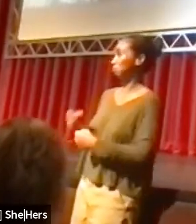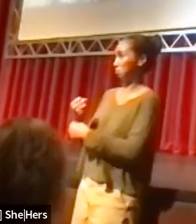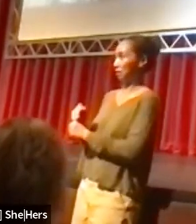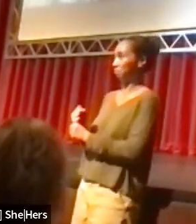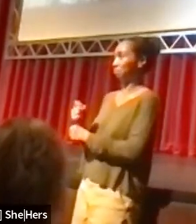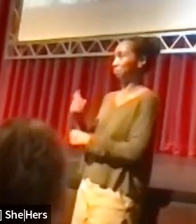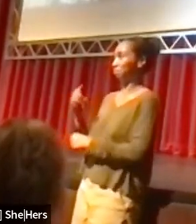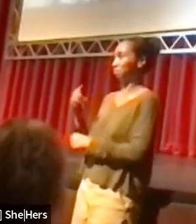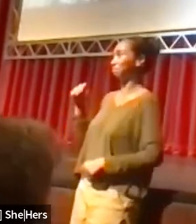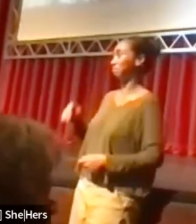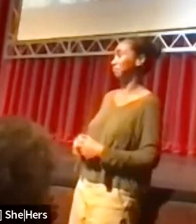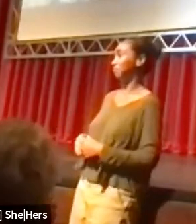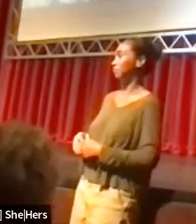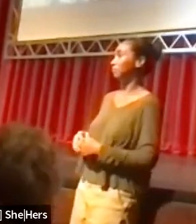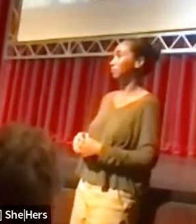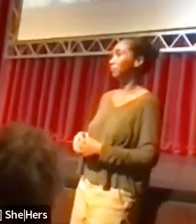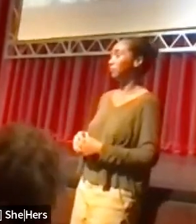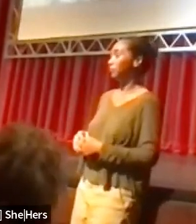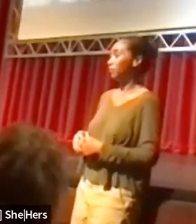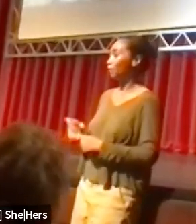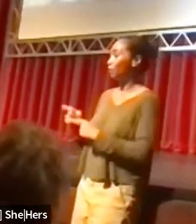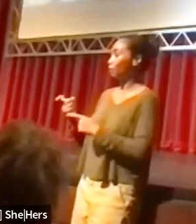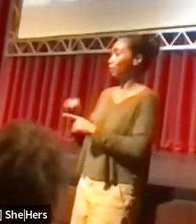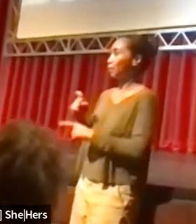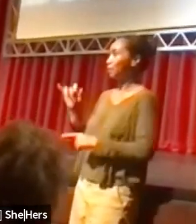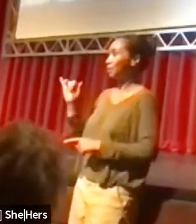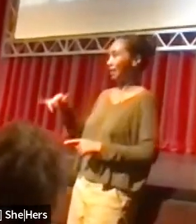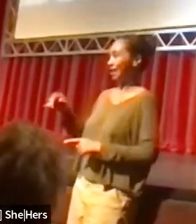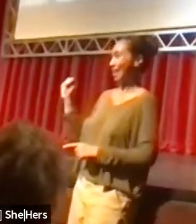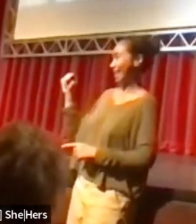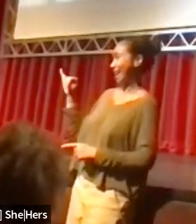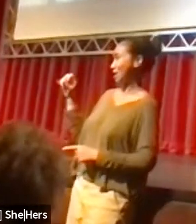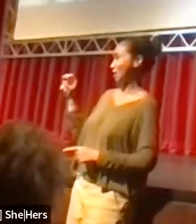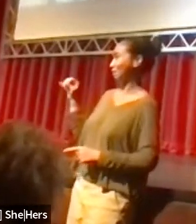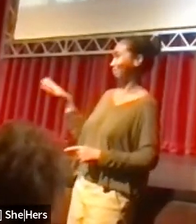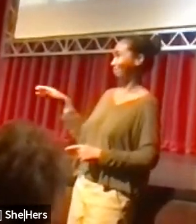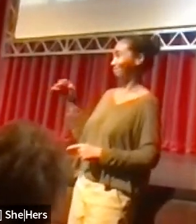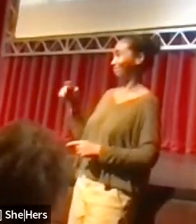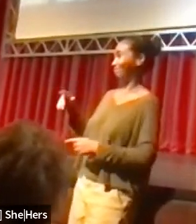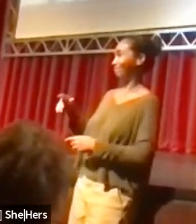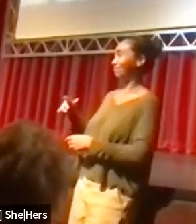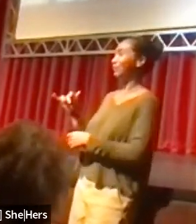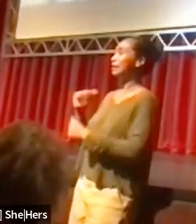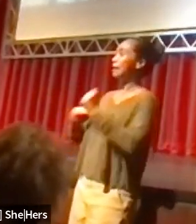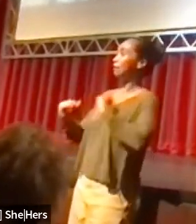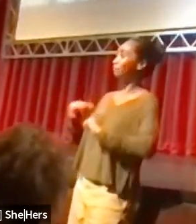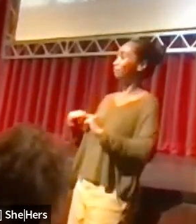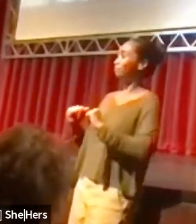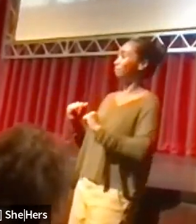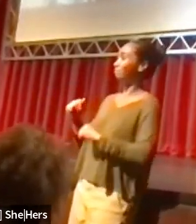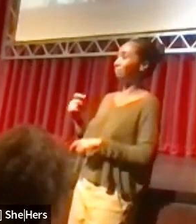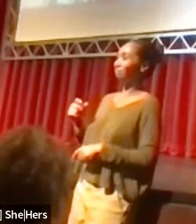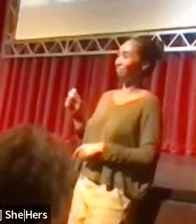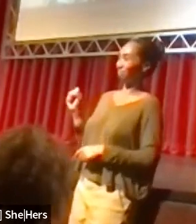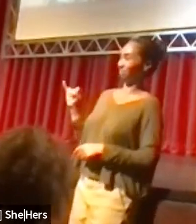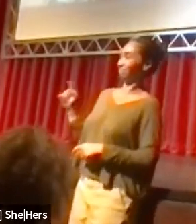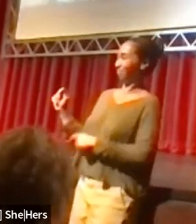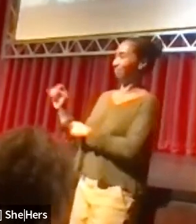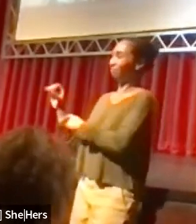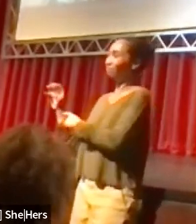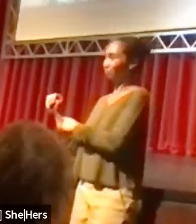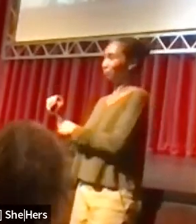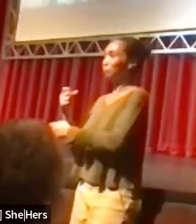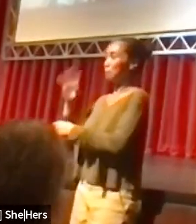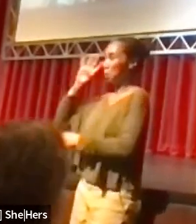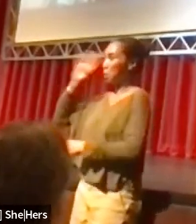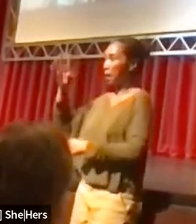composed. We worked on that. With Nyan's piece, it was a theatre sitcom that she created that